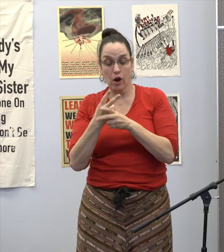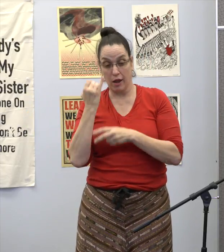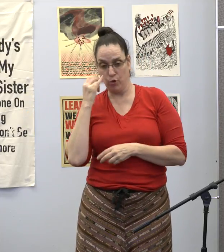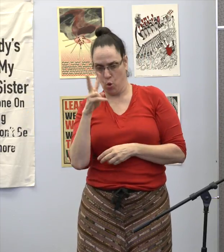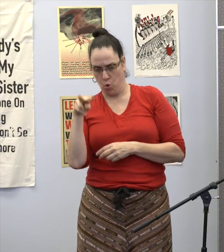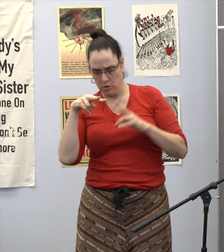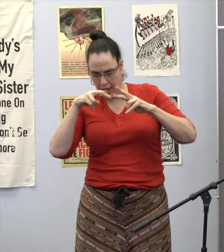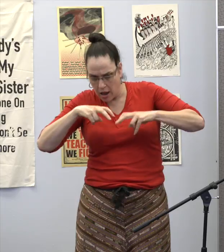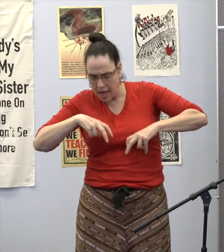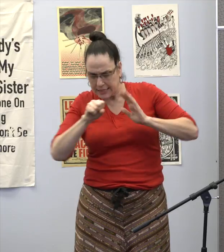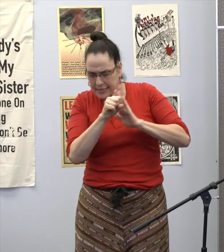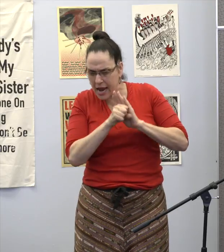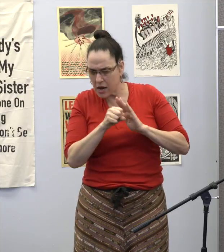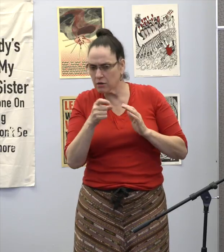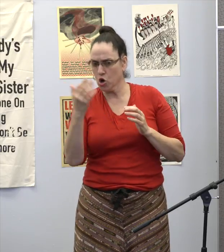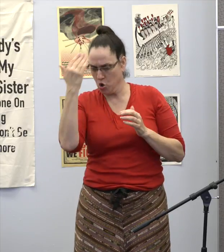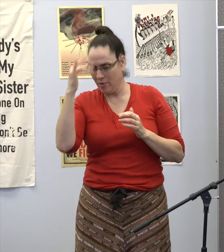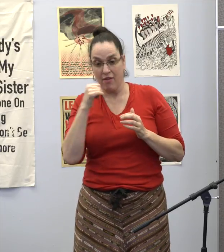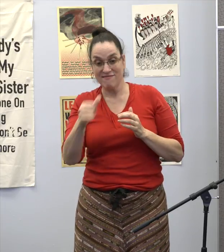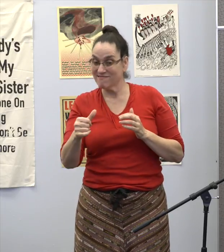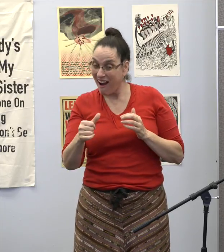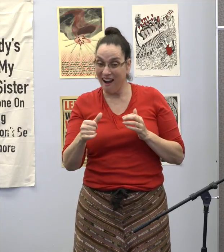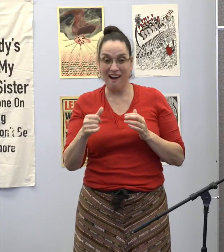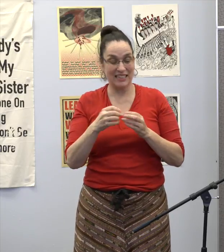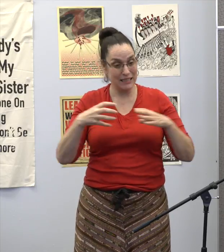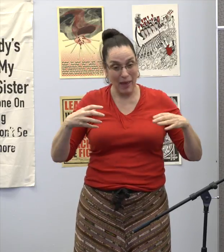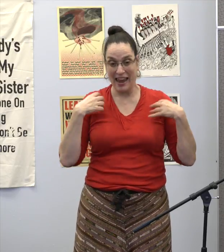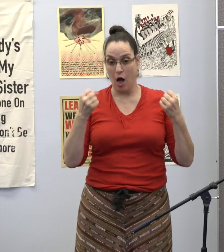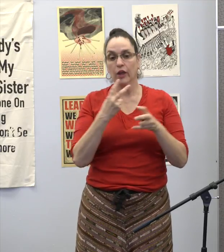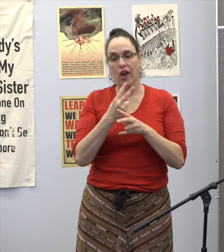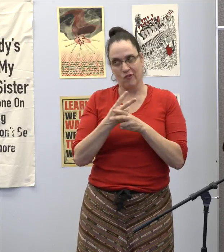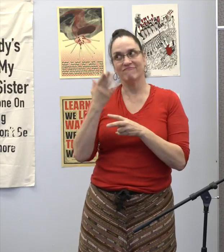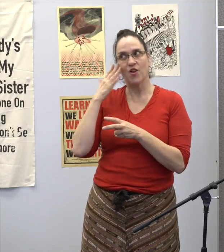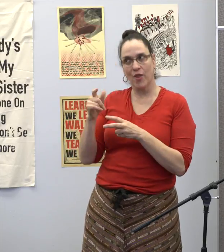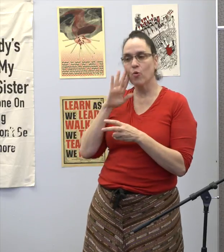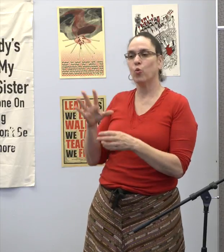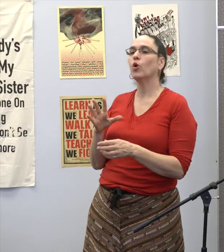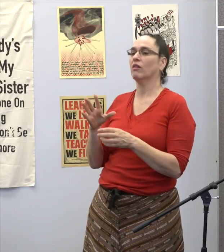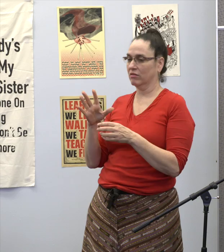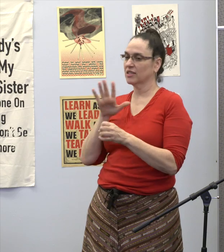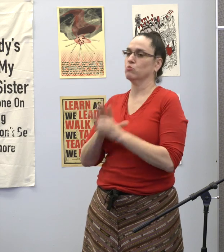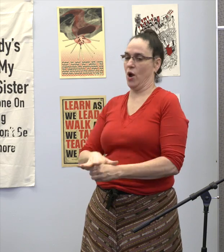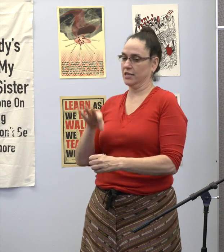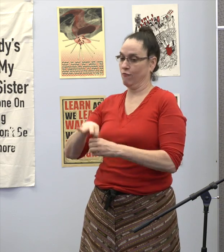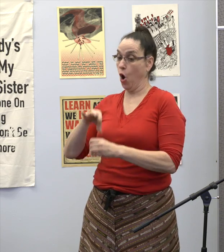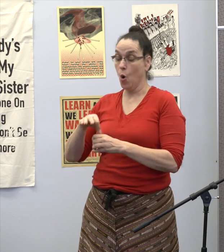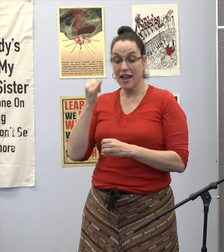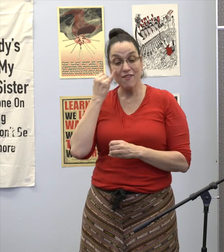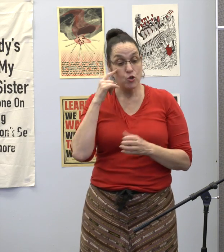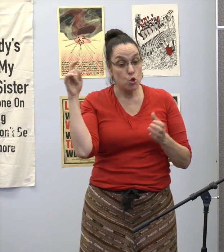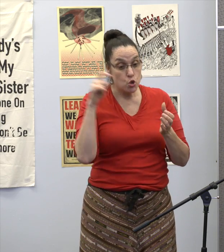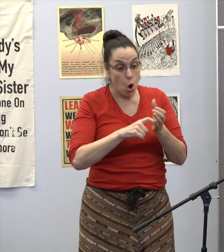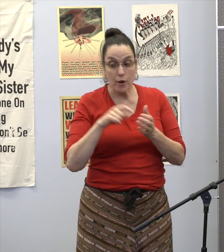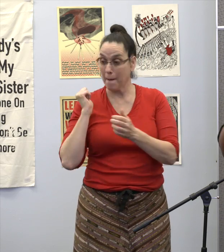that they didn't expand health care, you can also bet they'll suppress the vote. Flip it over. If you look and find out they passed